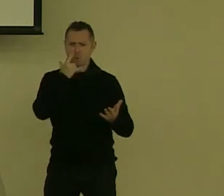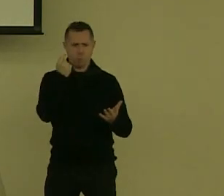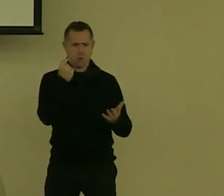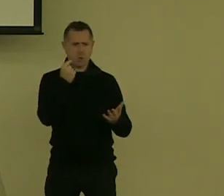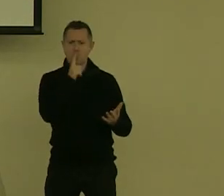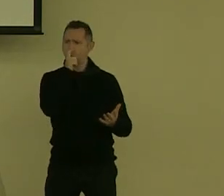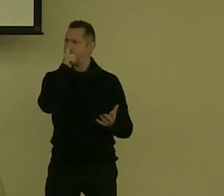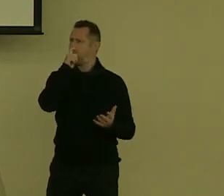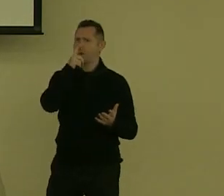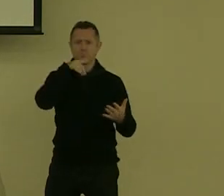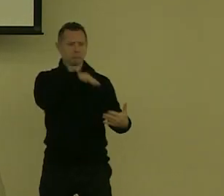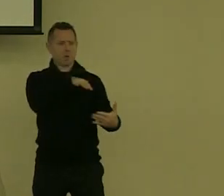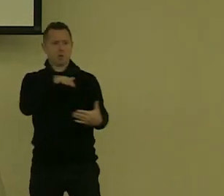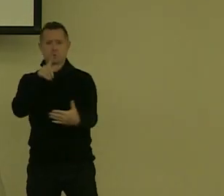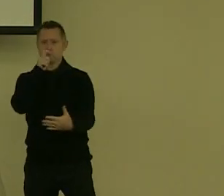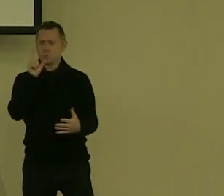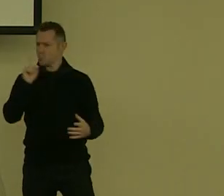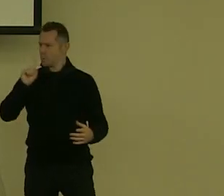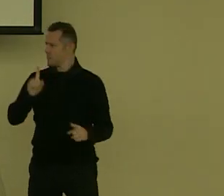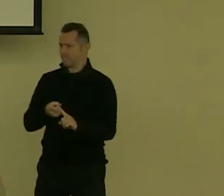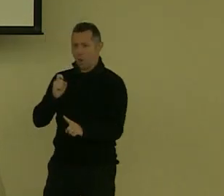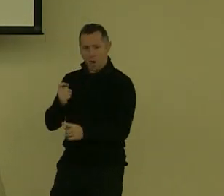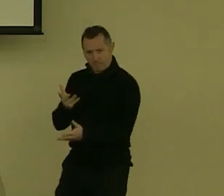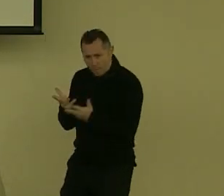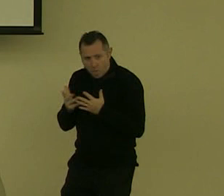where comic studies resides.